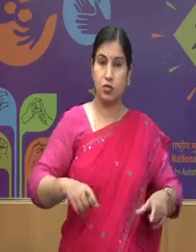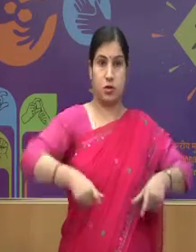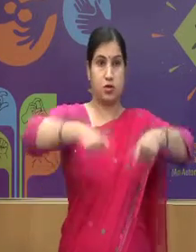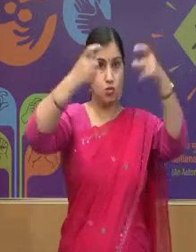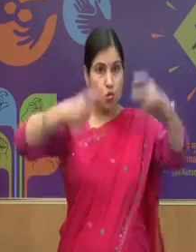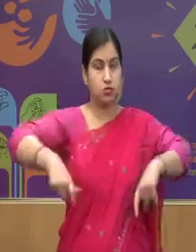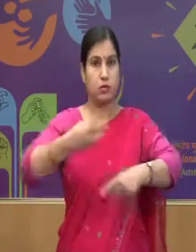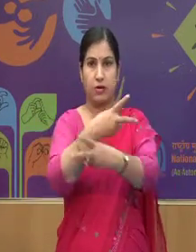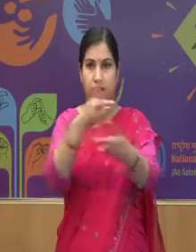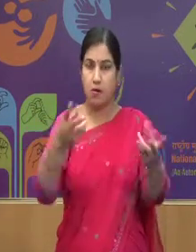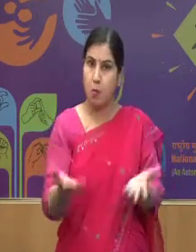resources.